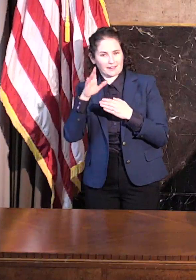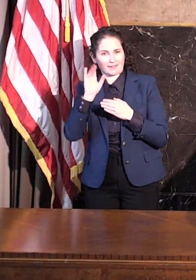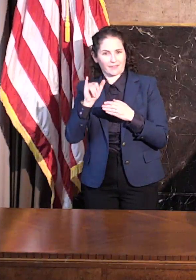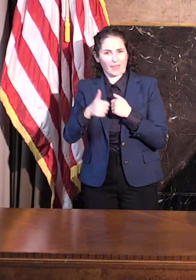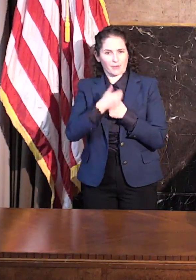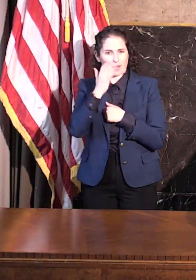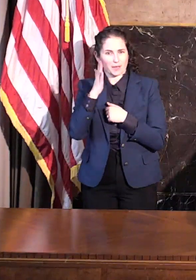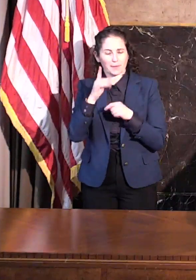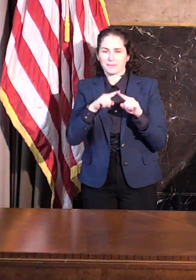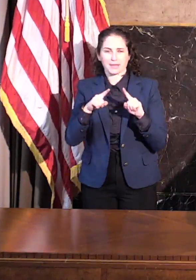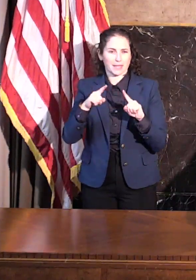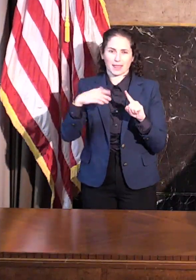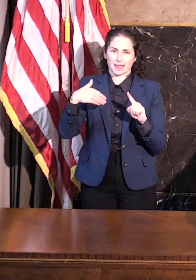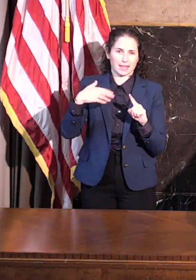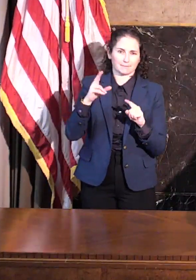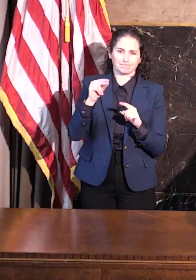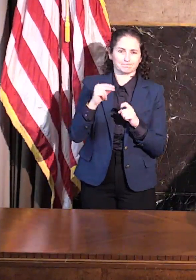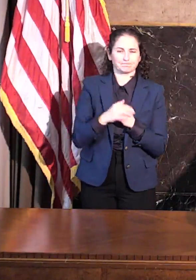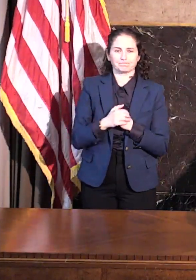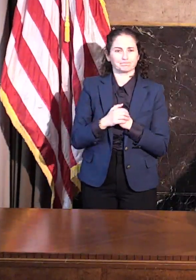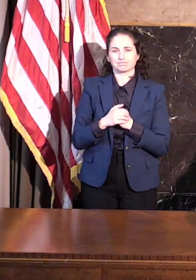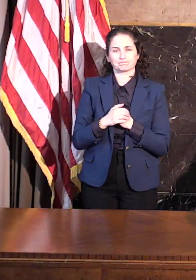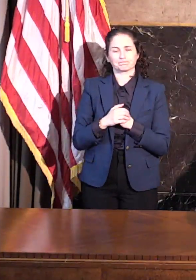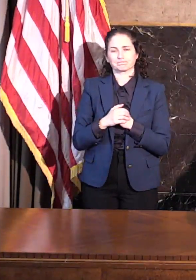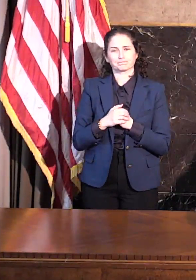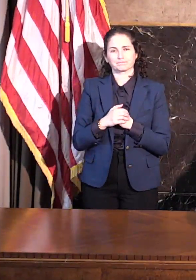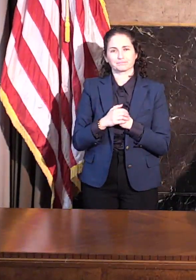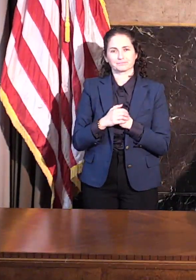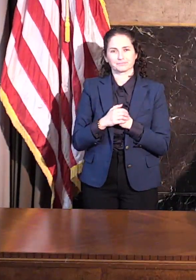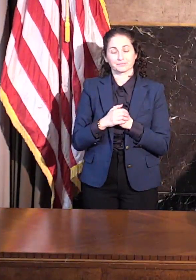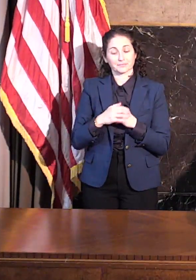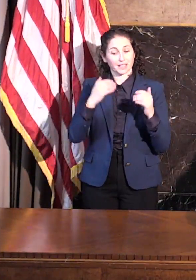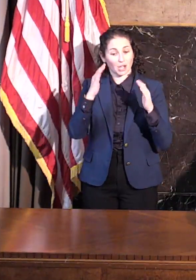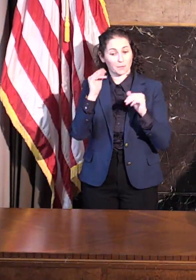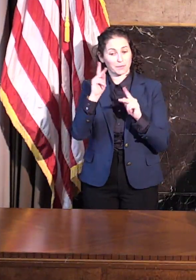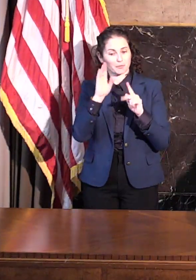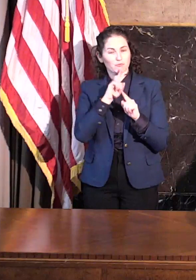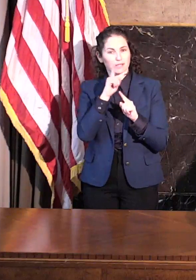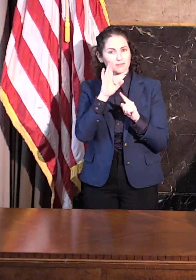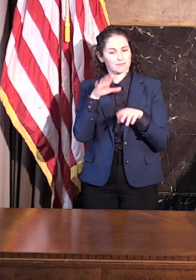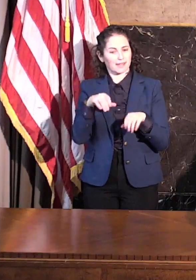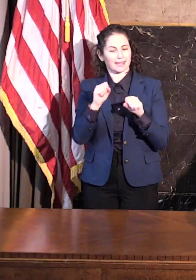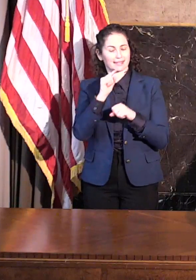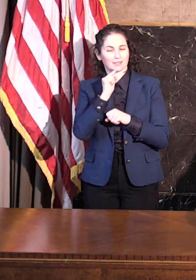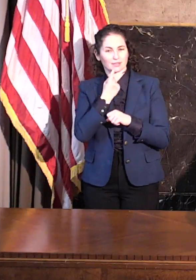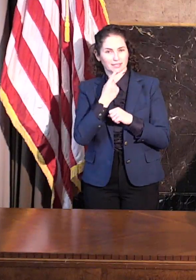everybody, is to be able to do it safely and to reduce the number of people who are getting sick and going to the hospital.